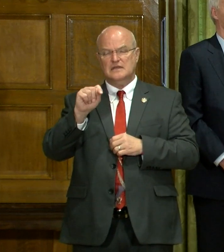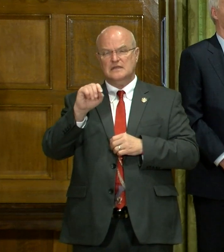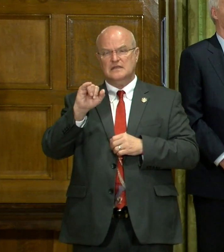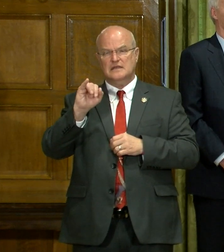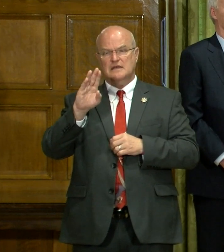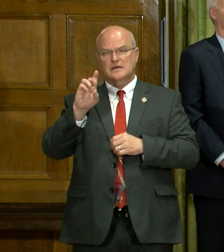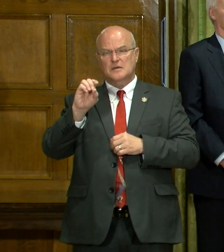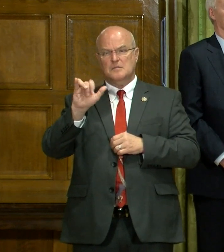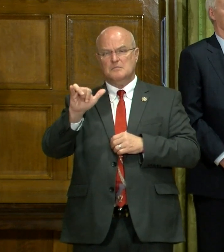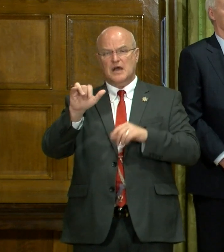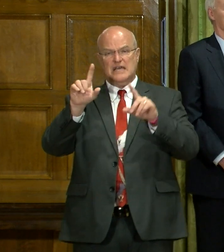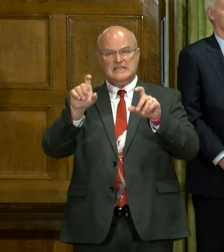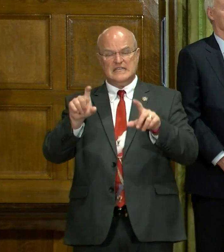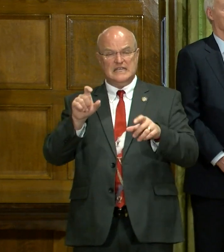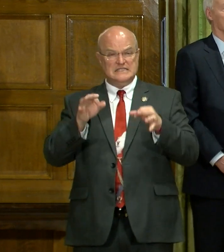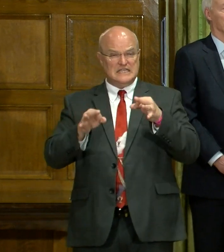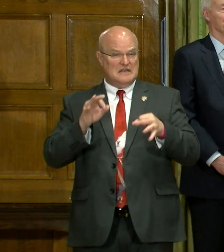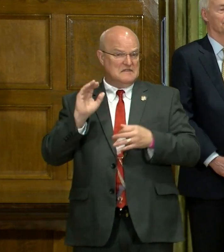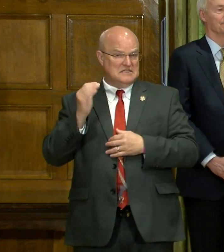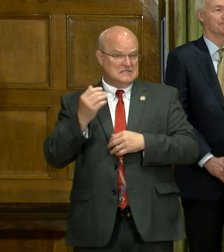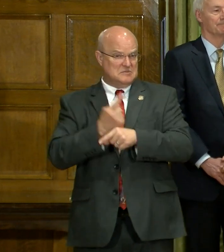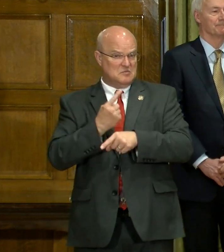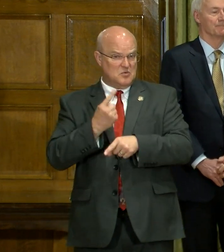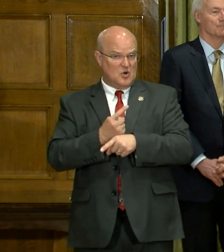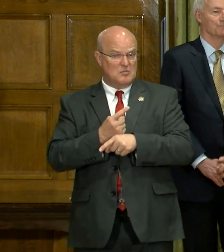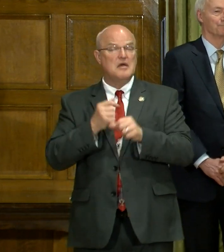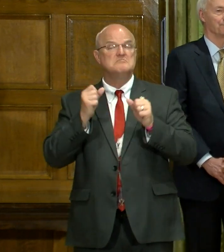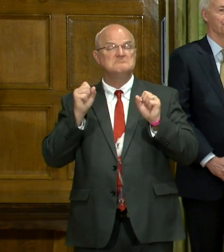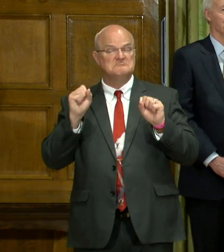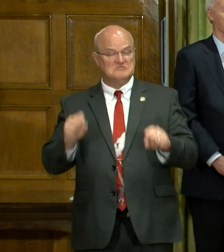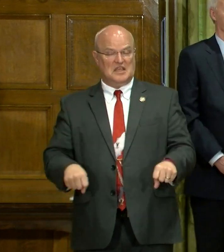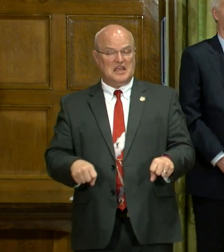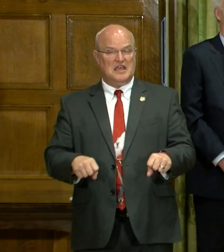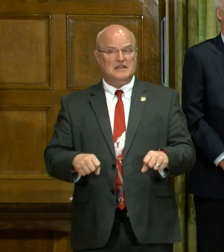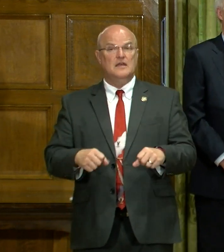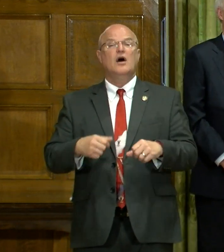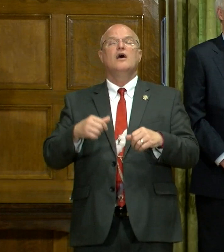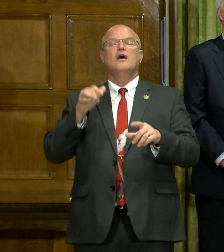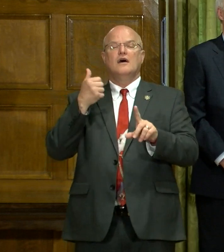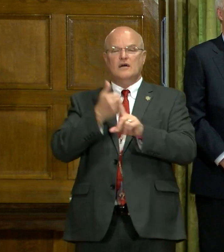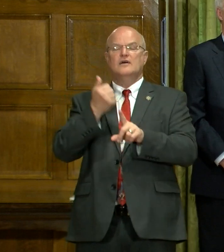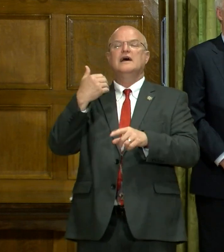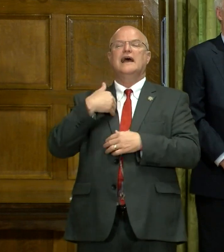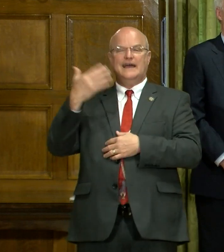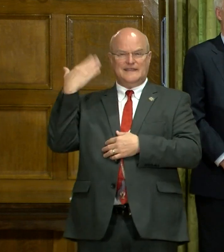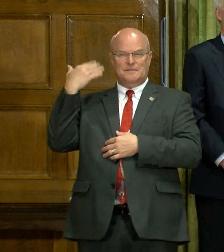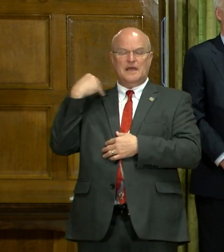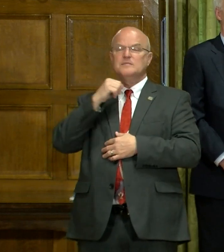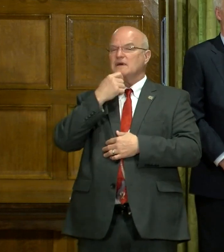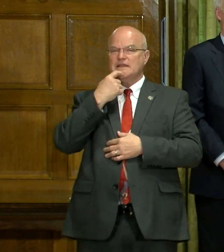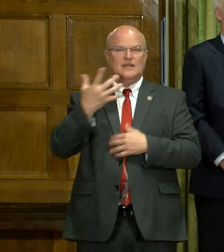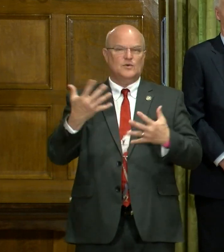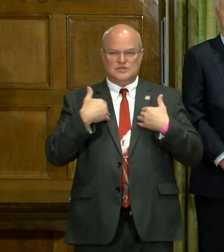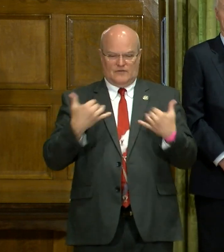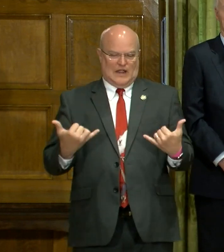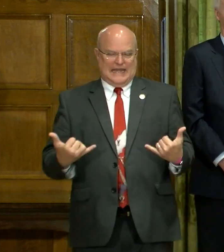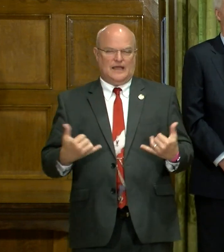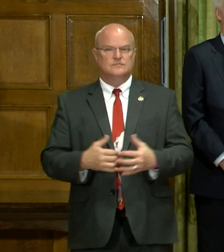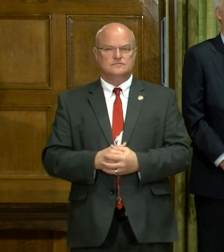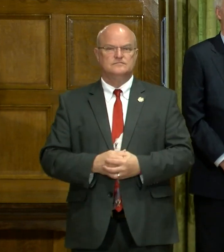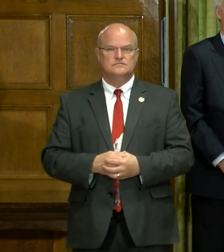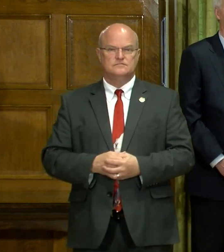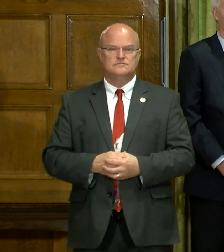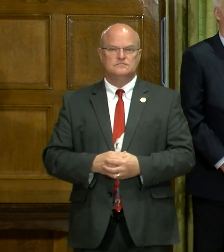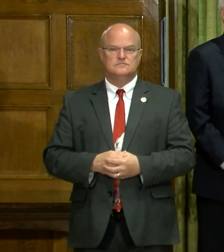If it seems appropriate, that you could do that and see, well, I did have it in the past, but it's not going to tell you what you have right now.